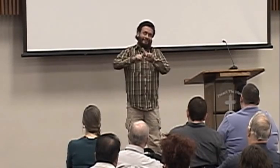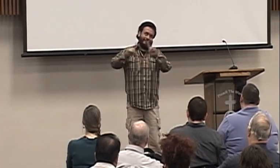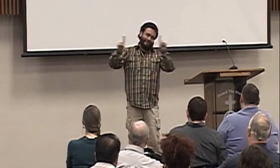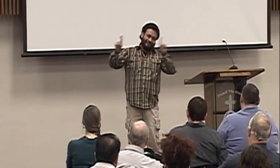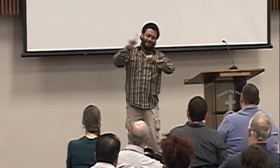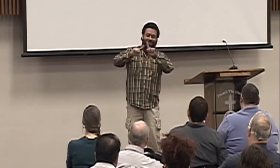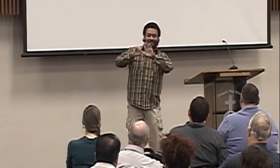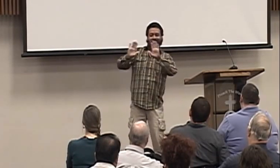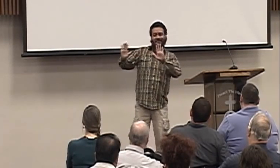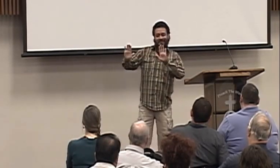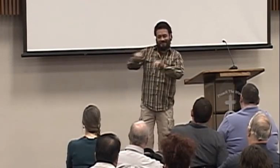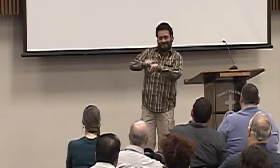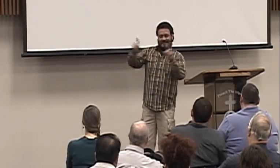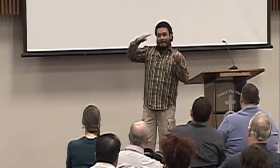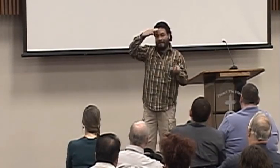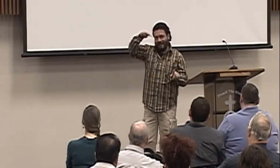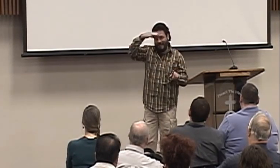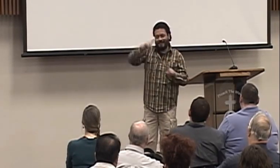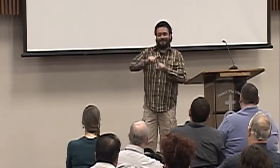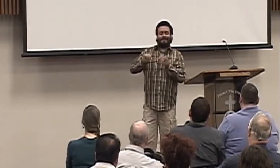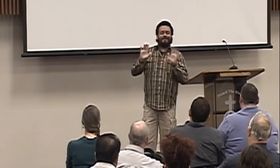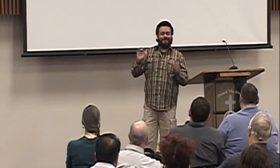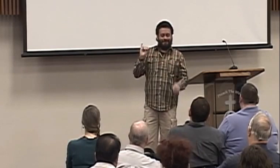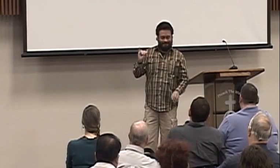They had a little different sign for their word for Mexico.